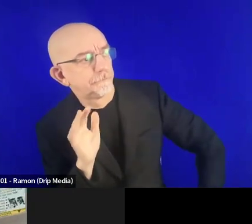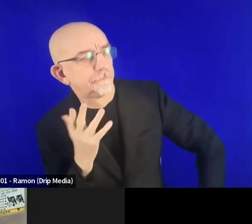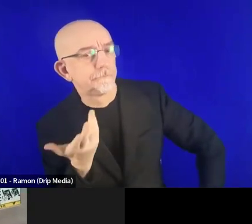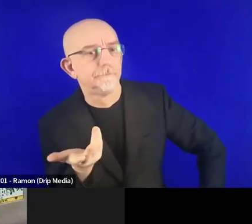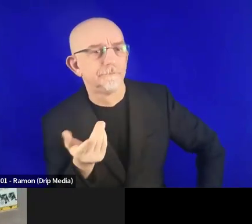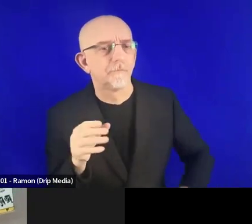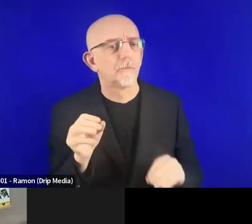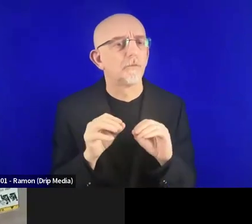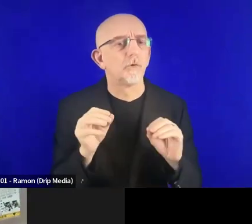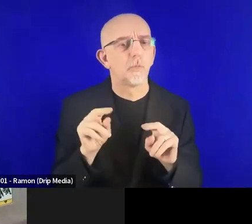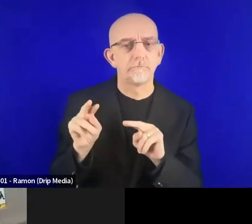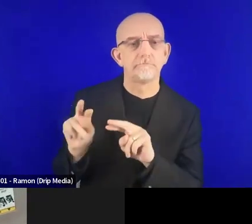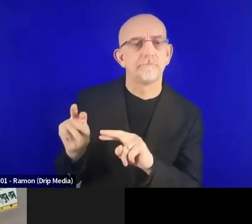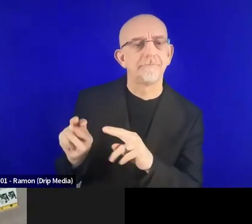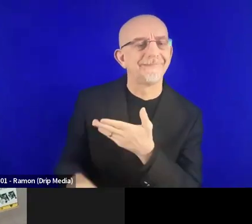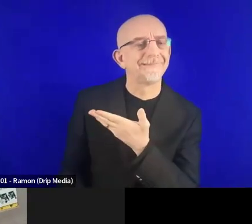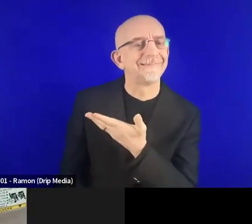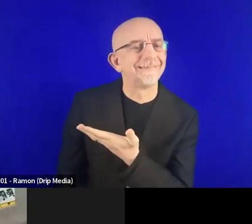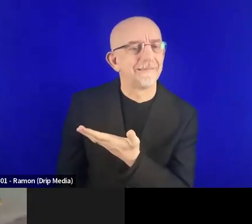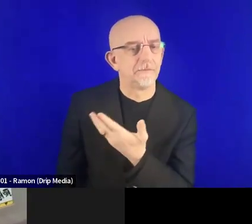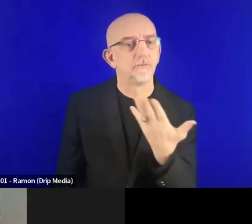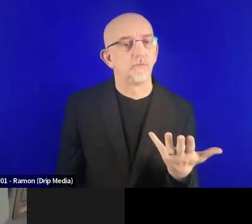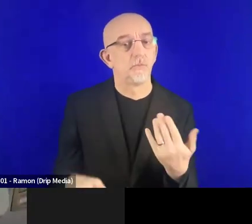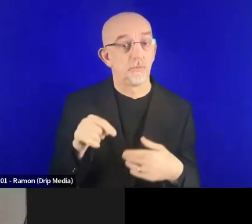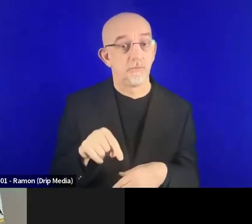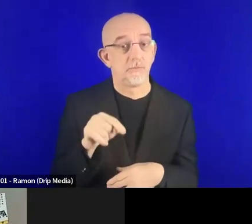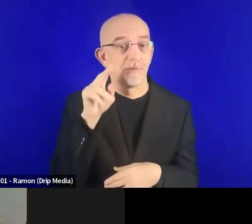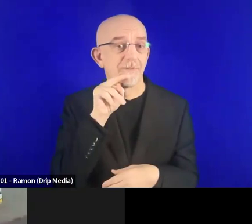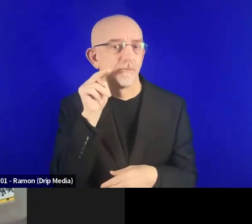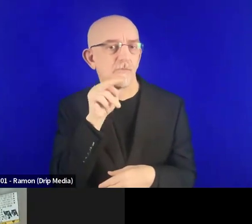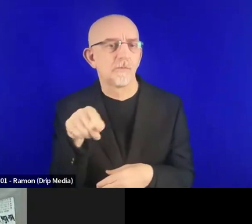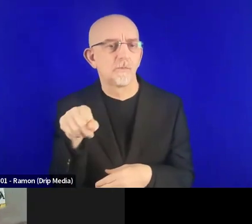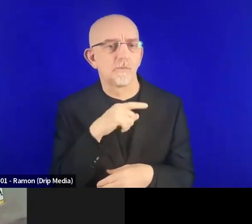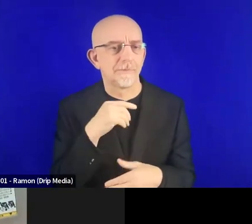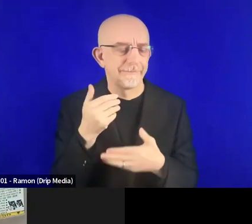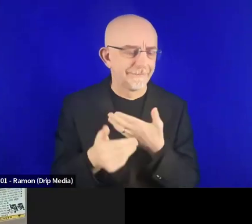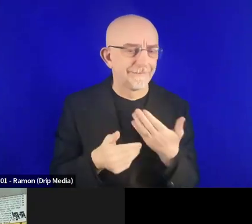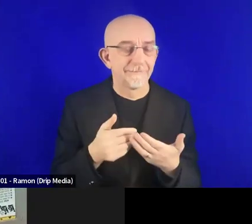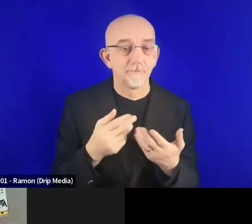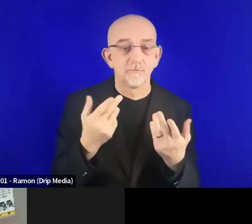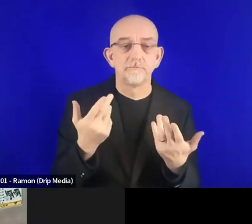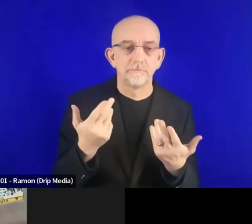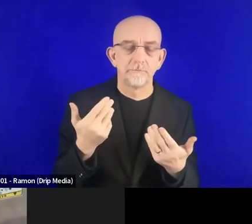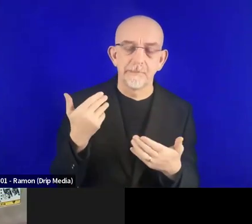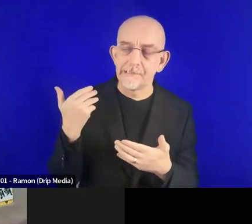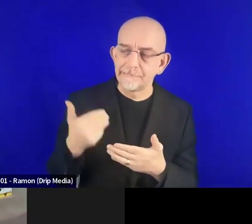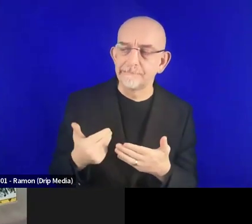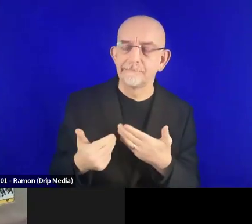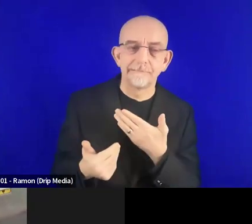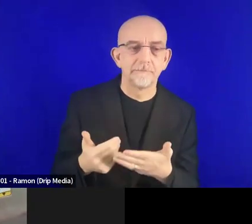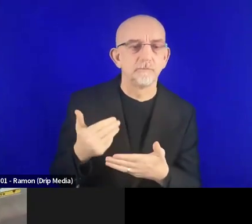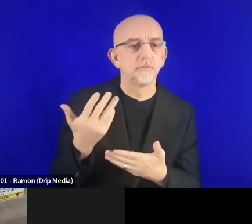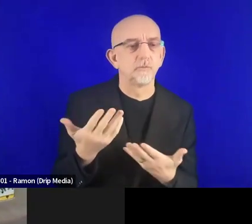are benefiting. Just a few of them says they are benefiting, not a lot actually. So this will be a